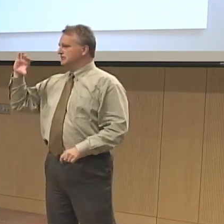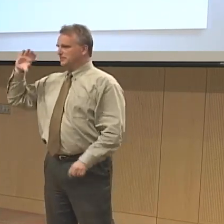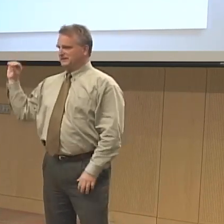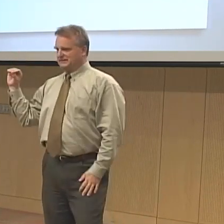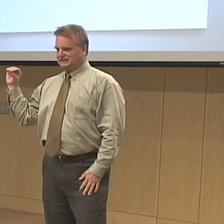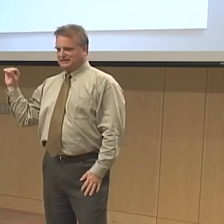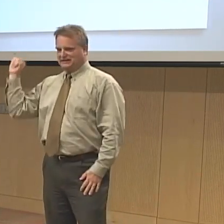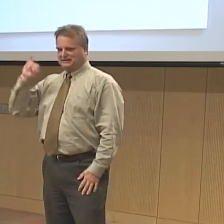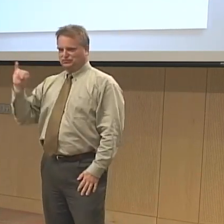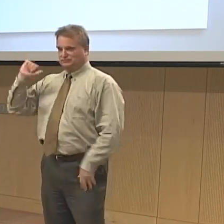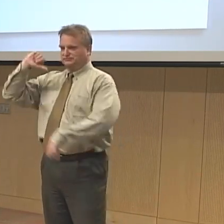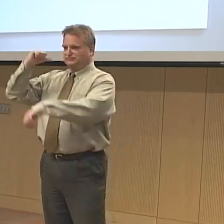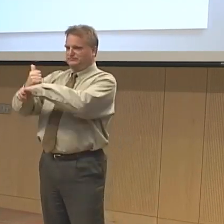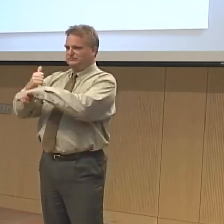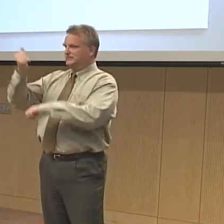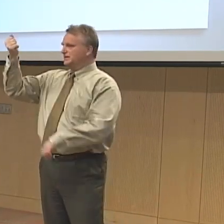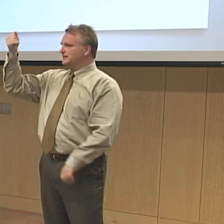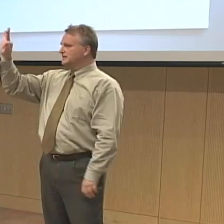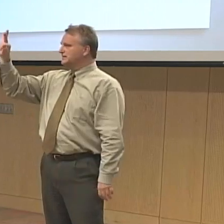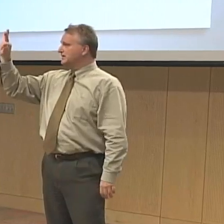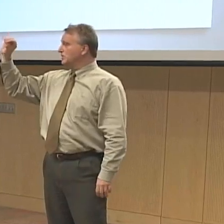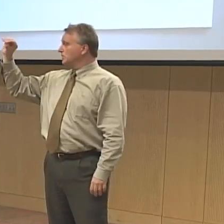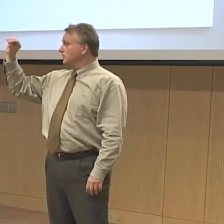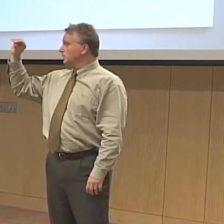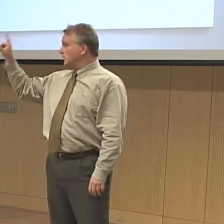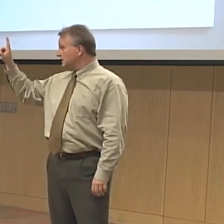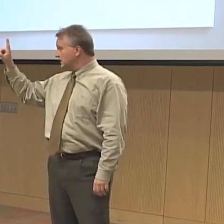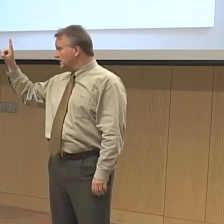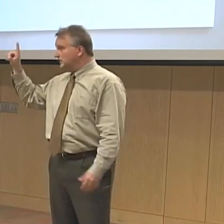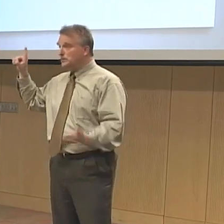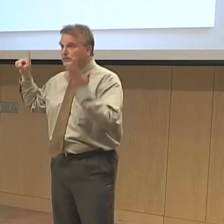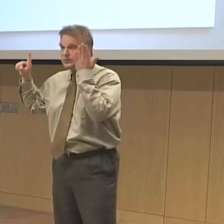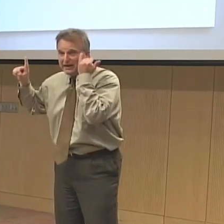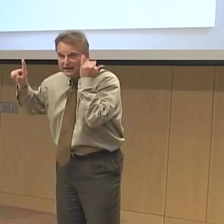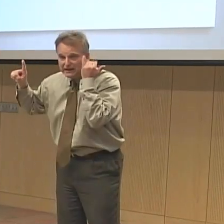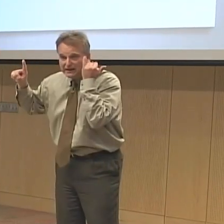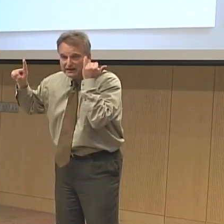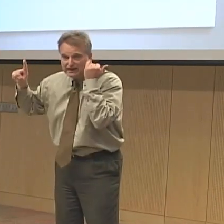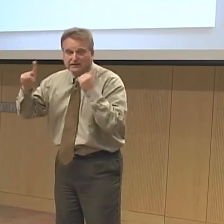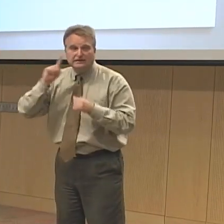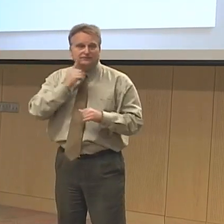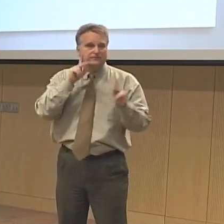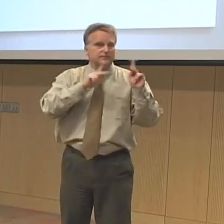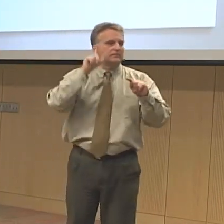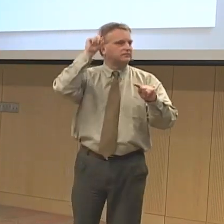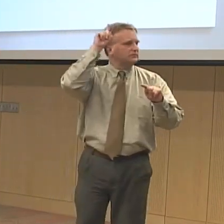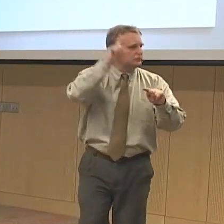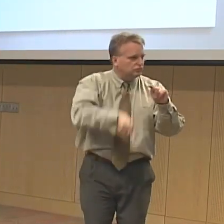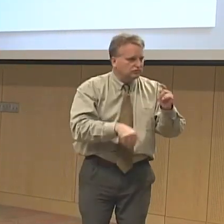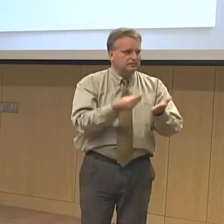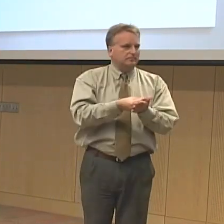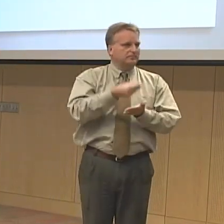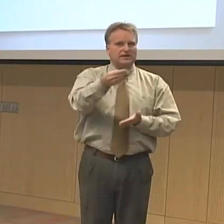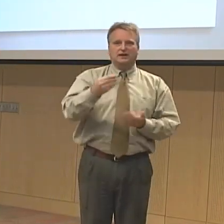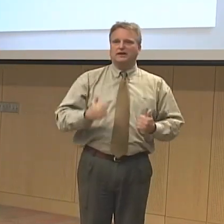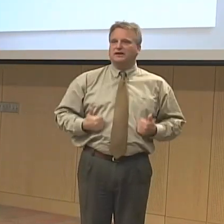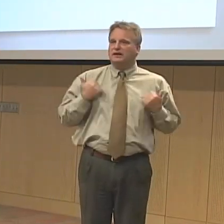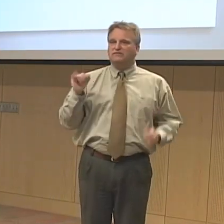was an insurance company established in 1901. It was established because deaf people could not purchase